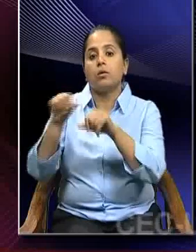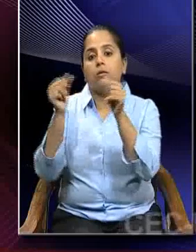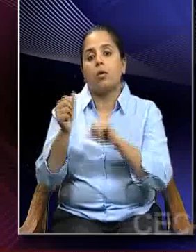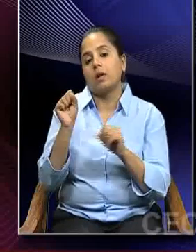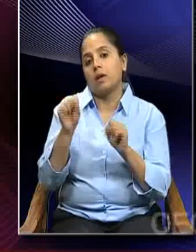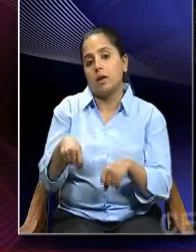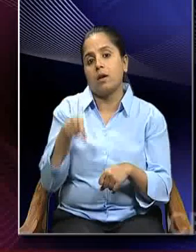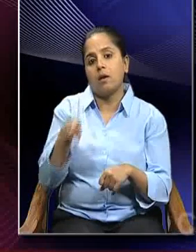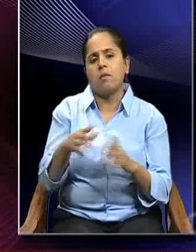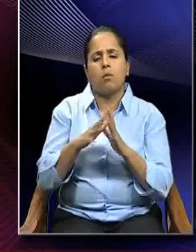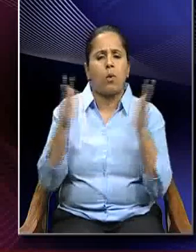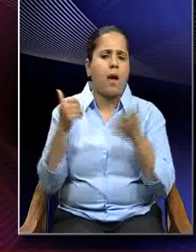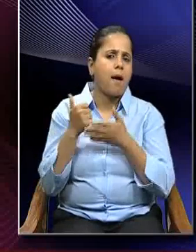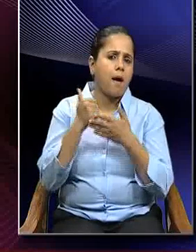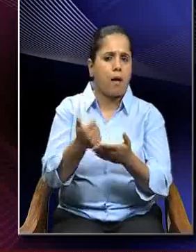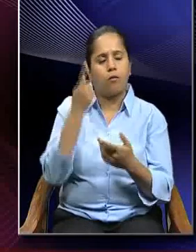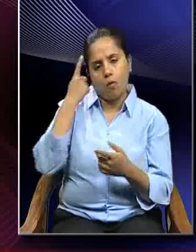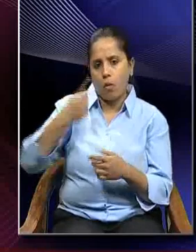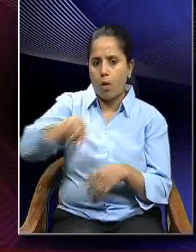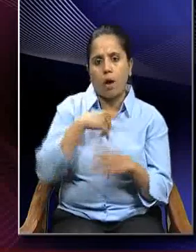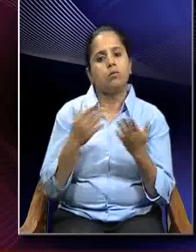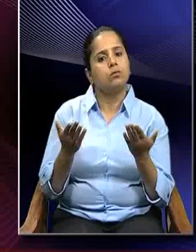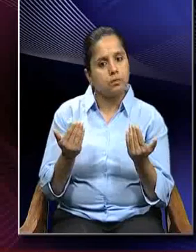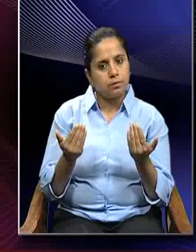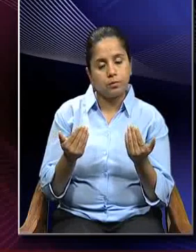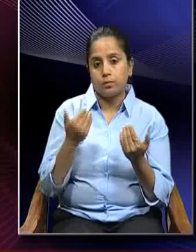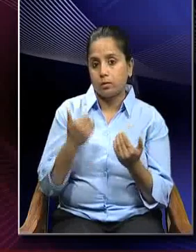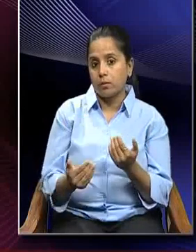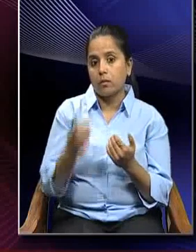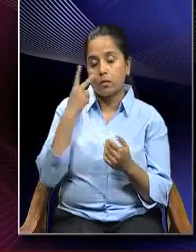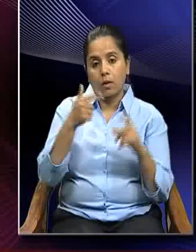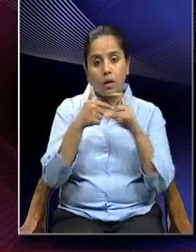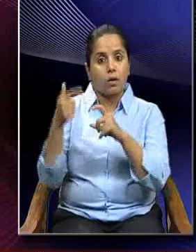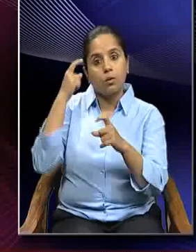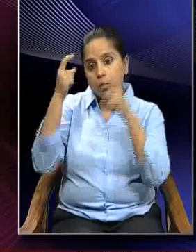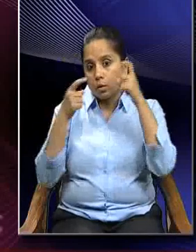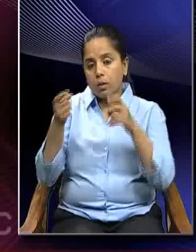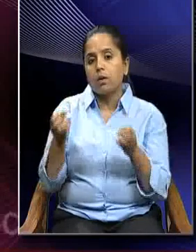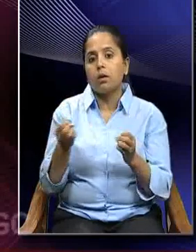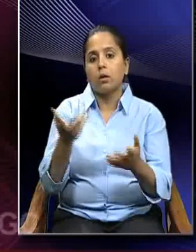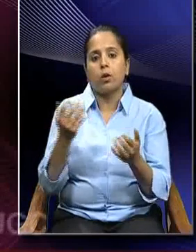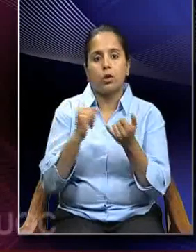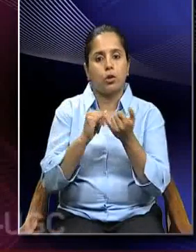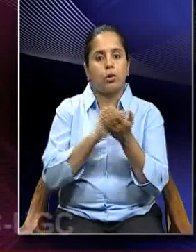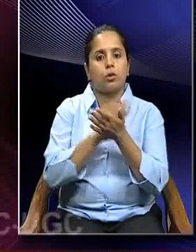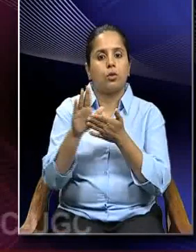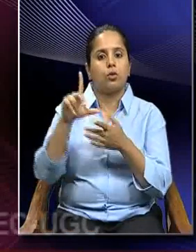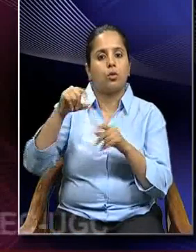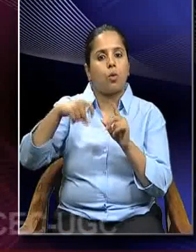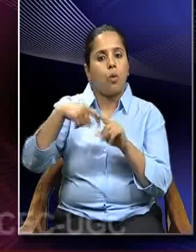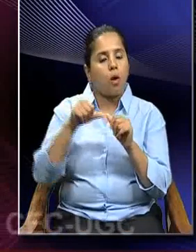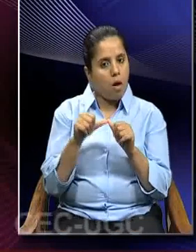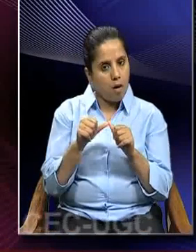of immense help to us. Now Eastern thought, it starts with the shloka. There is a